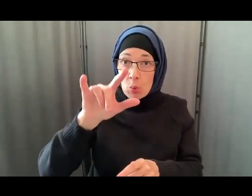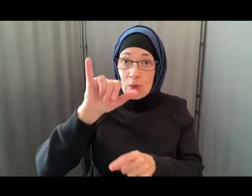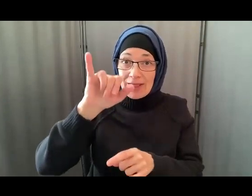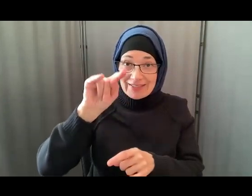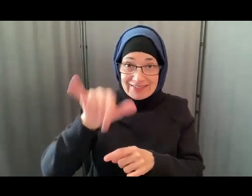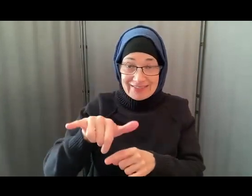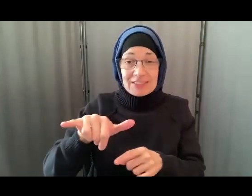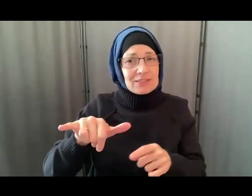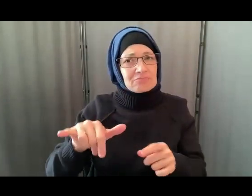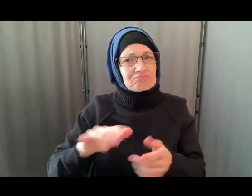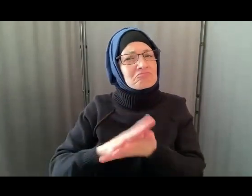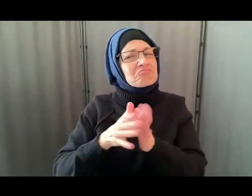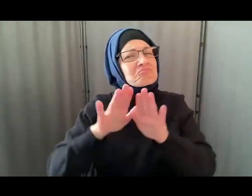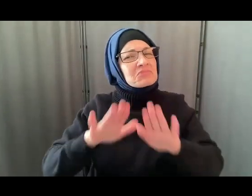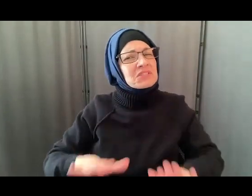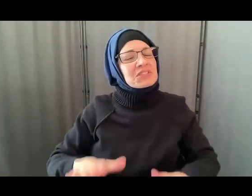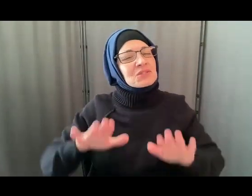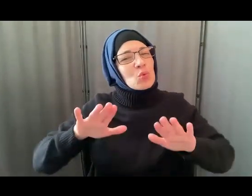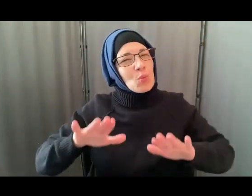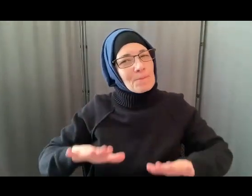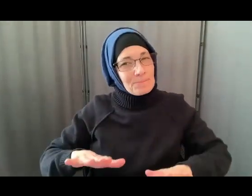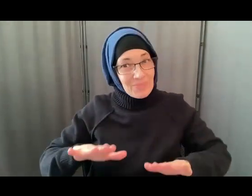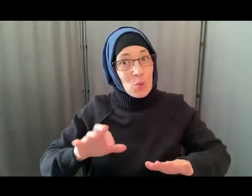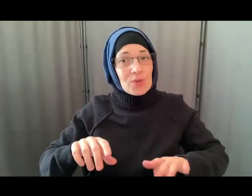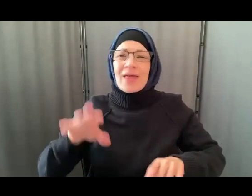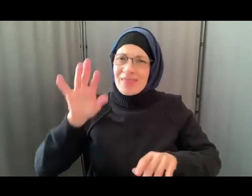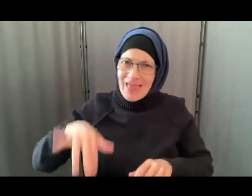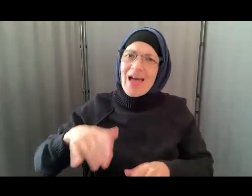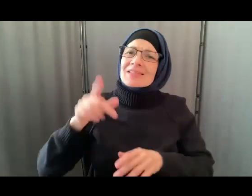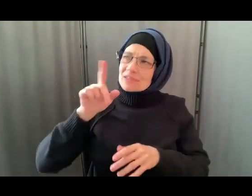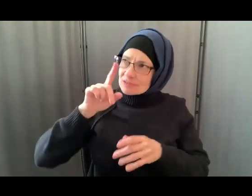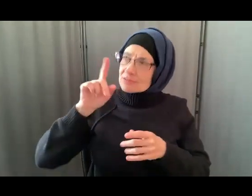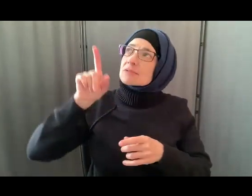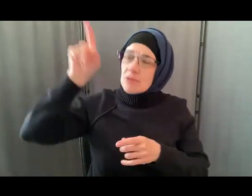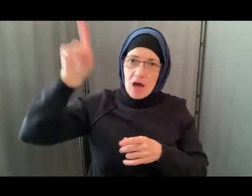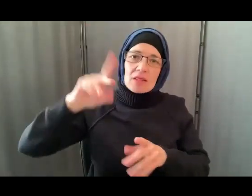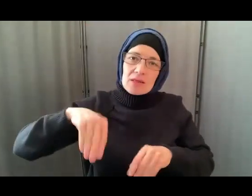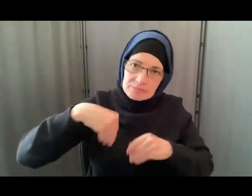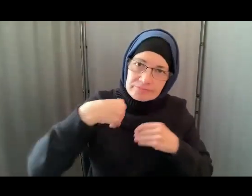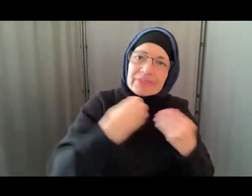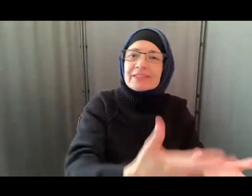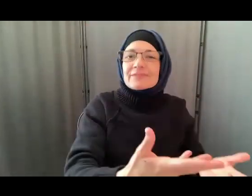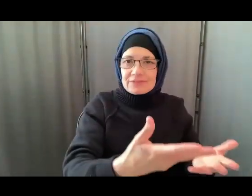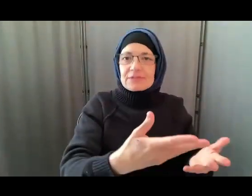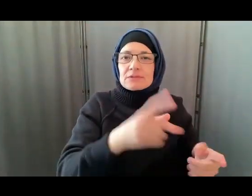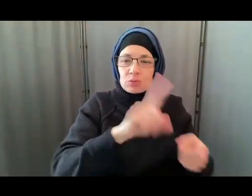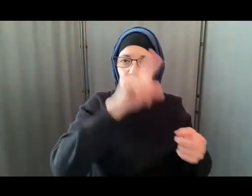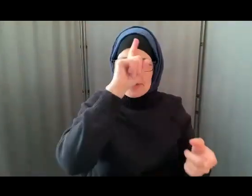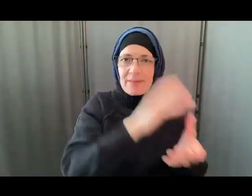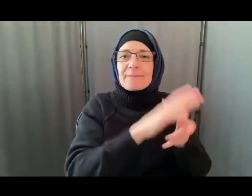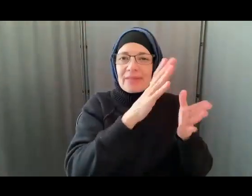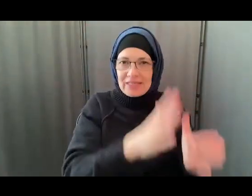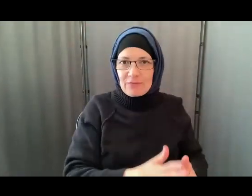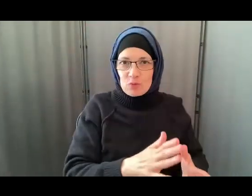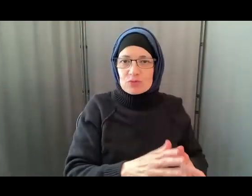deploys in the hearts of the believers during their fight against aggressing forces,